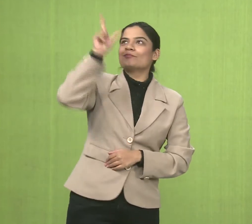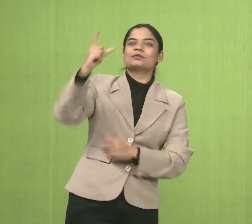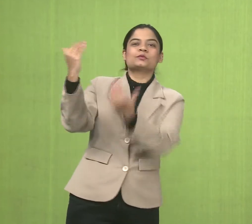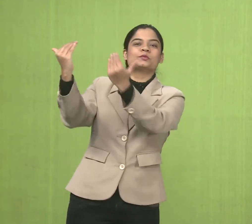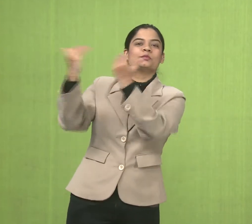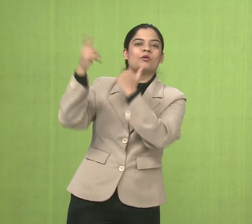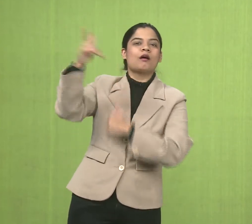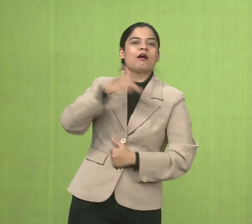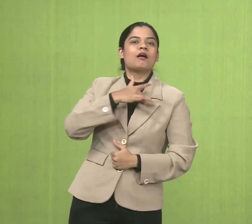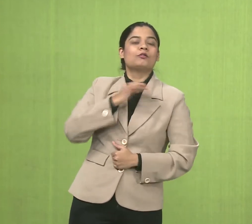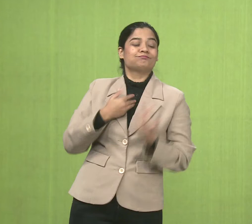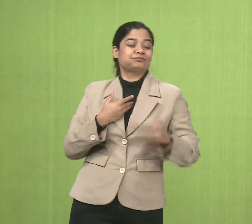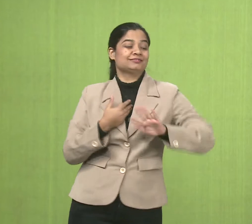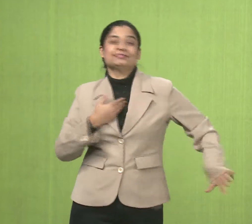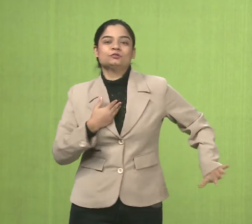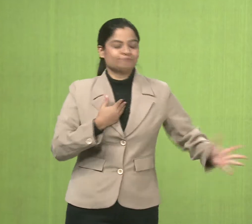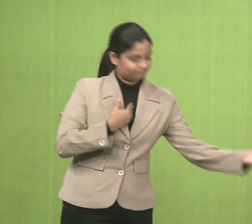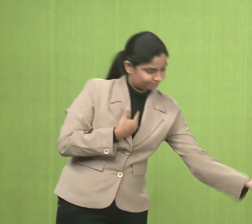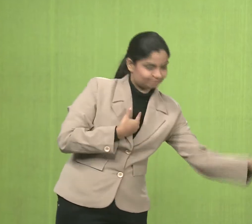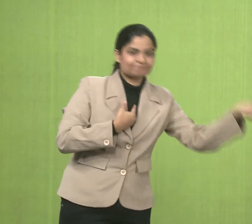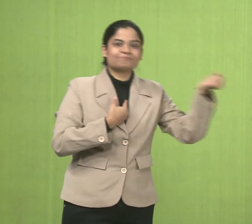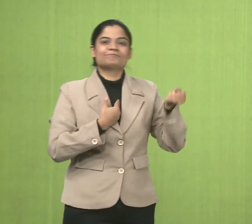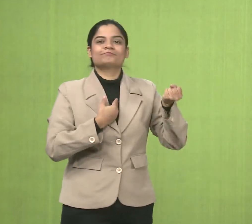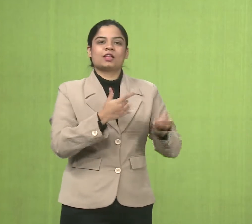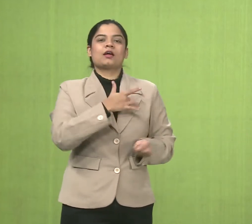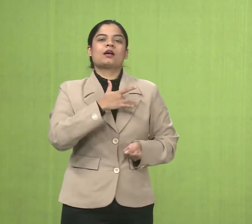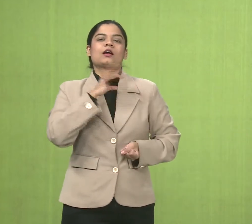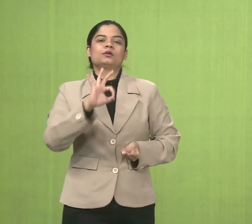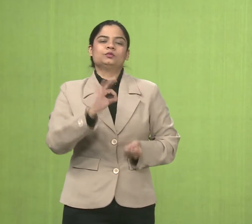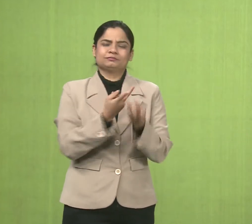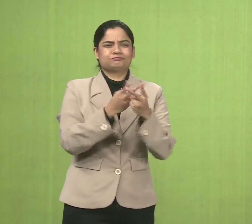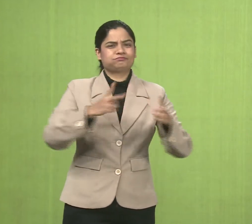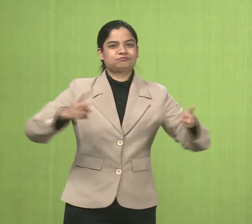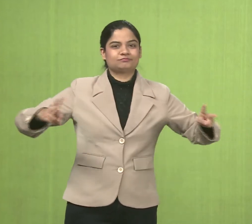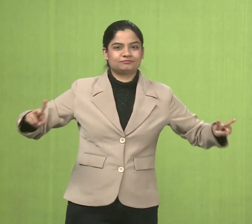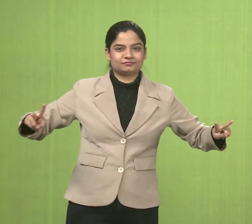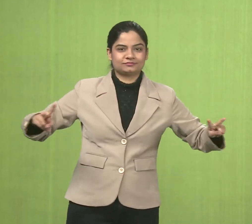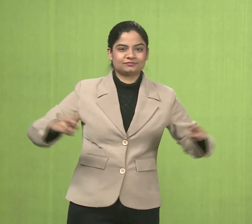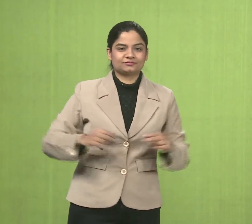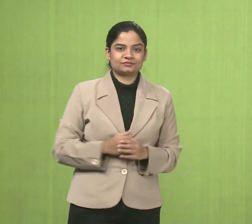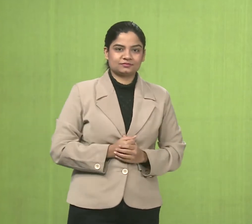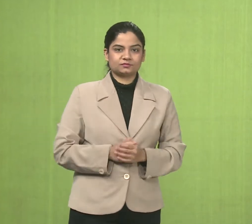considerate. The kind person is supporting a person who's not able to climb up.